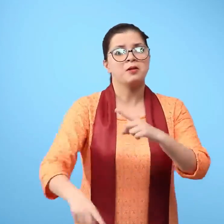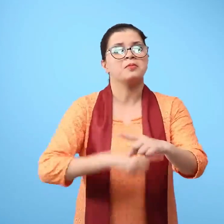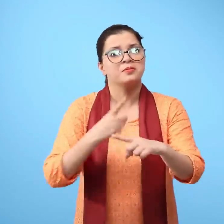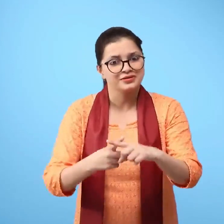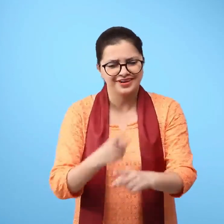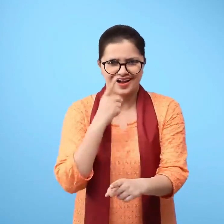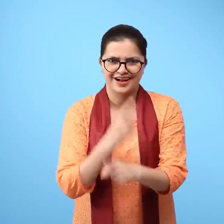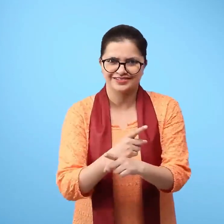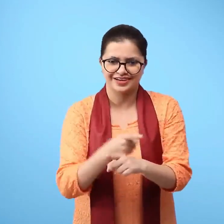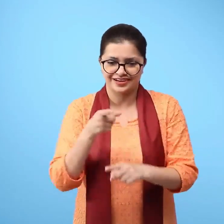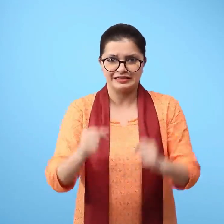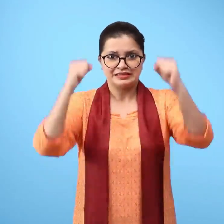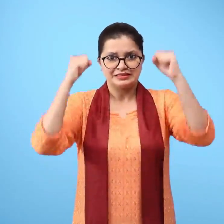Along with teacher's bench.